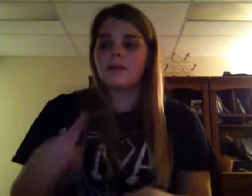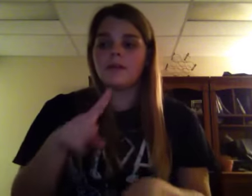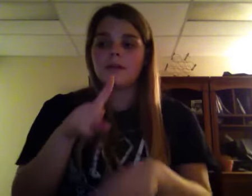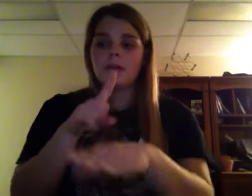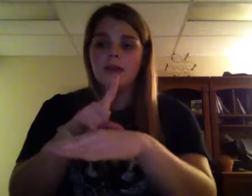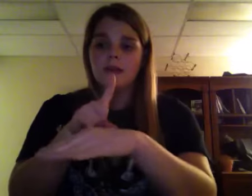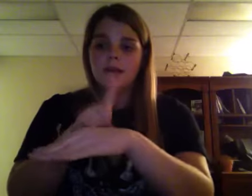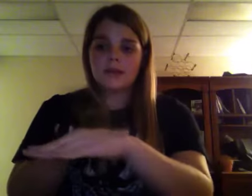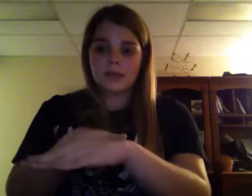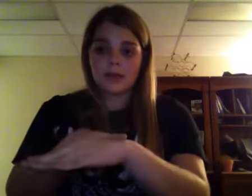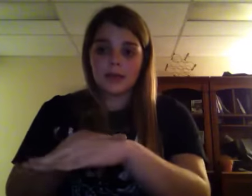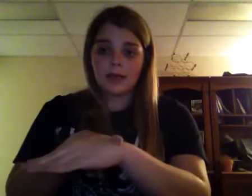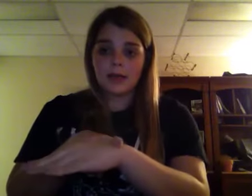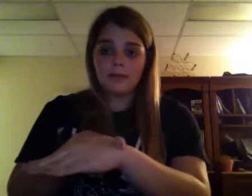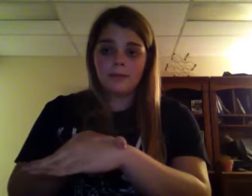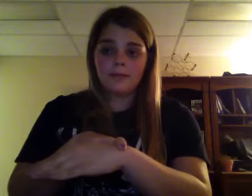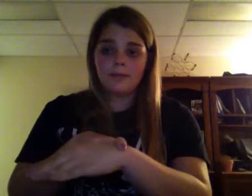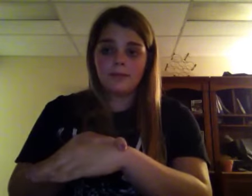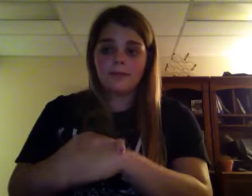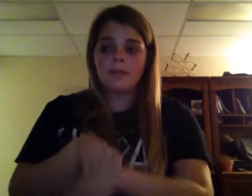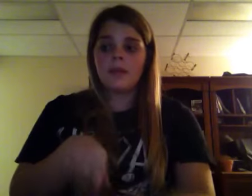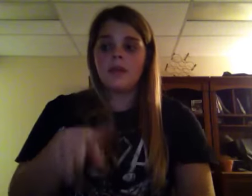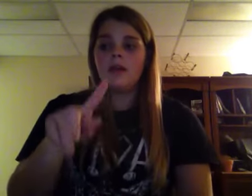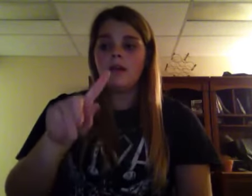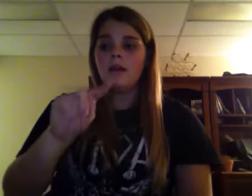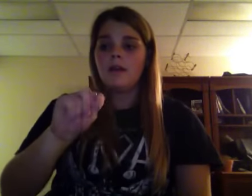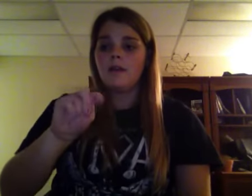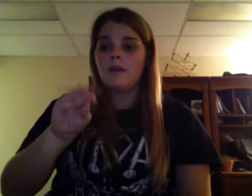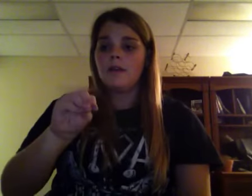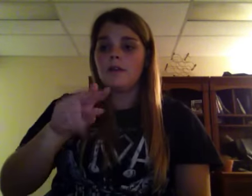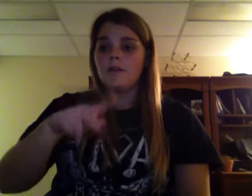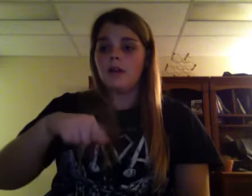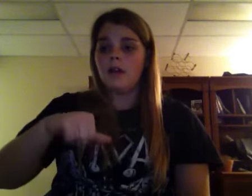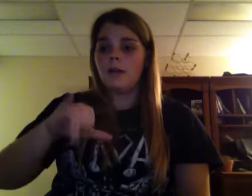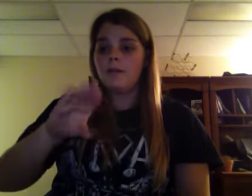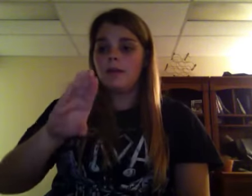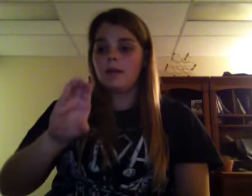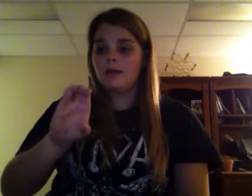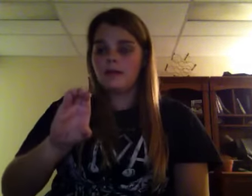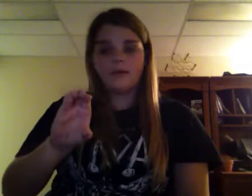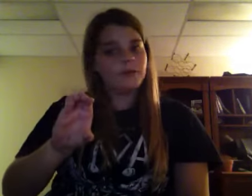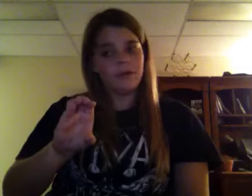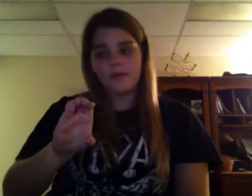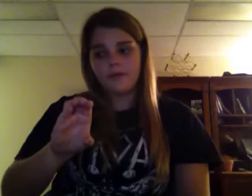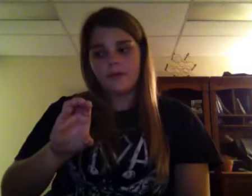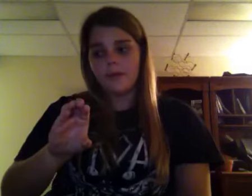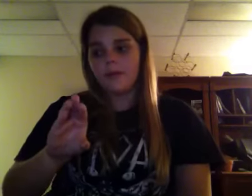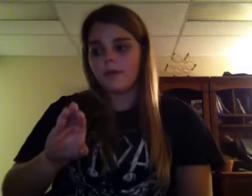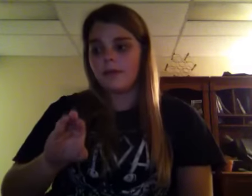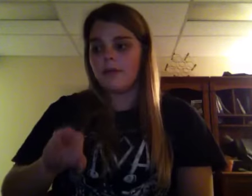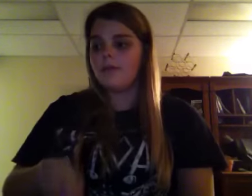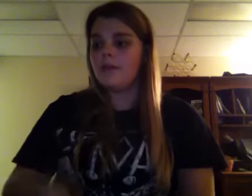going to be time, and then the topic, I don't know the sign for topic, so it's getting